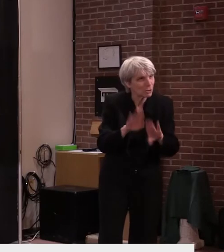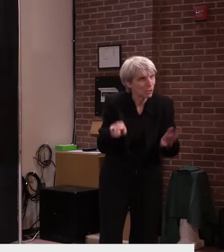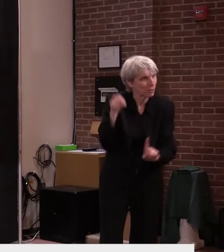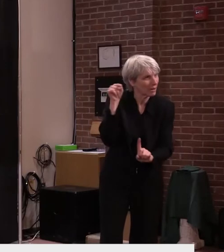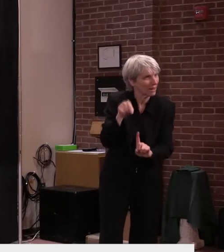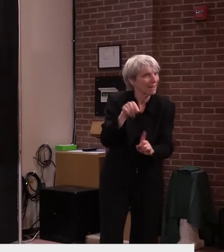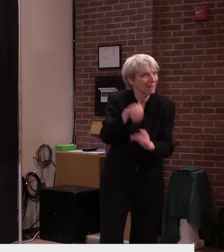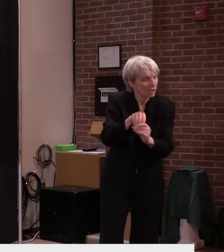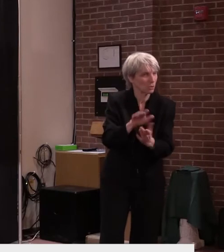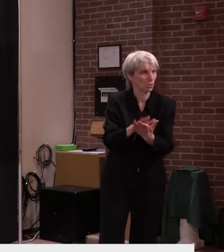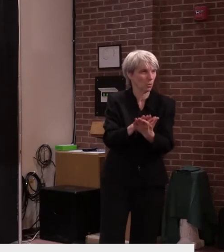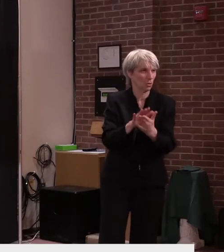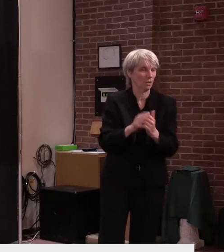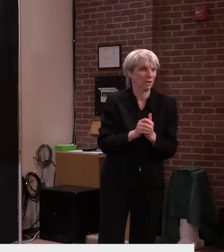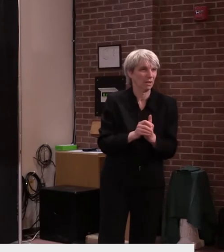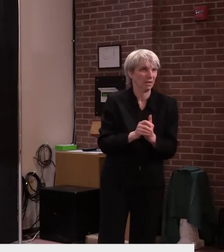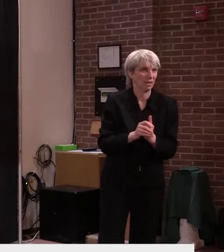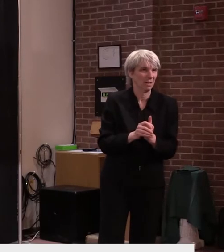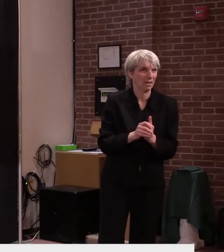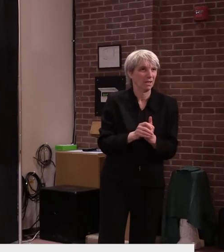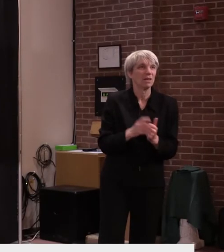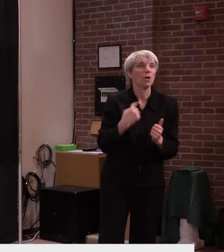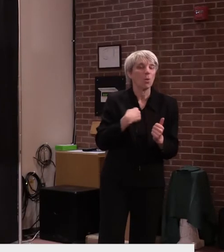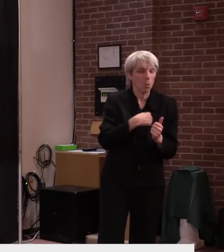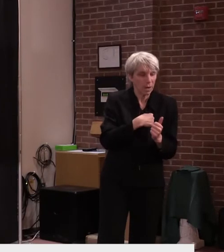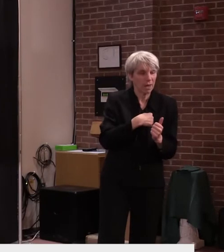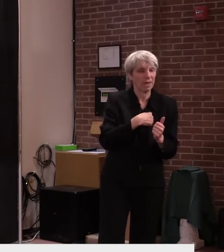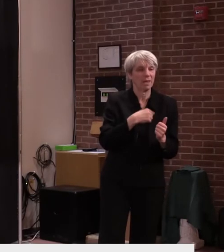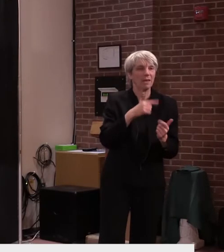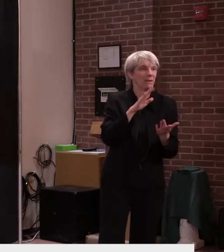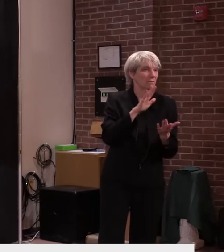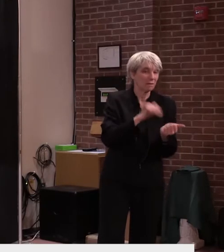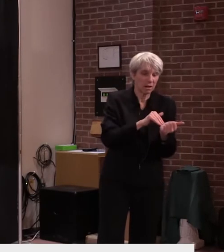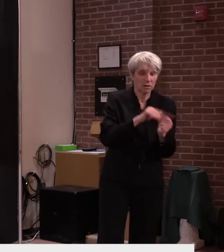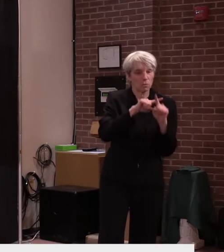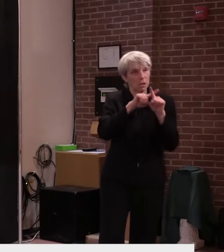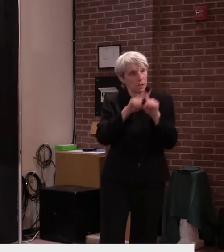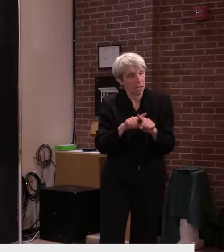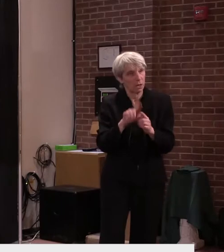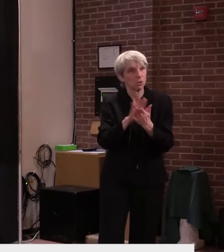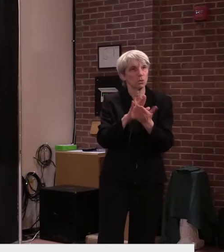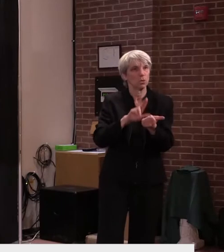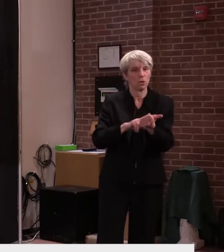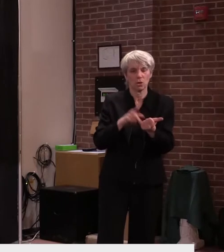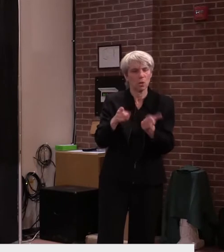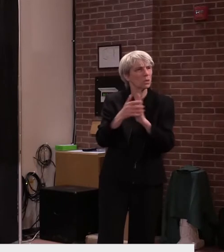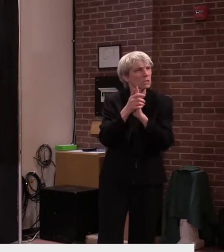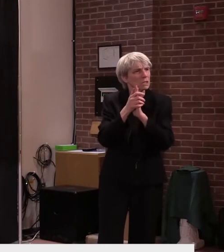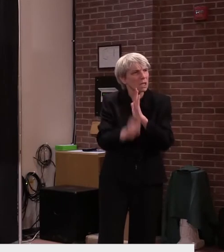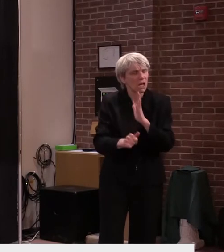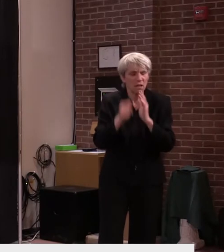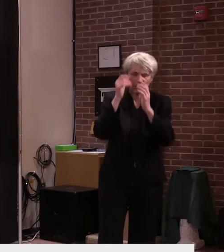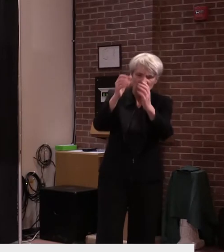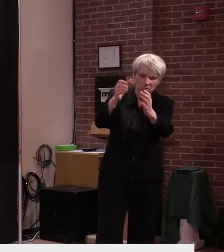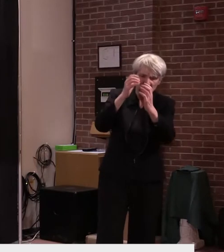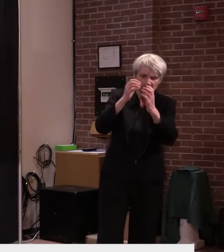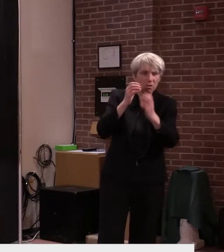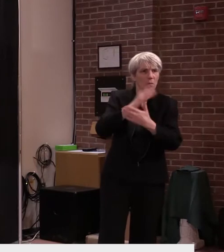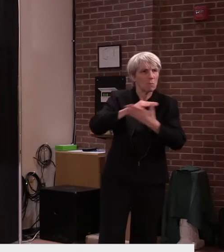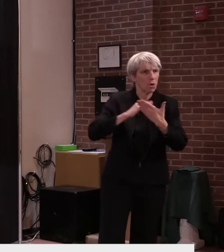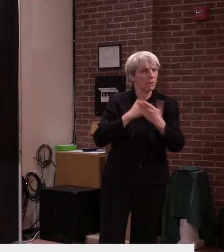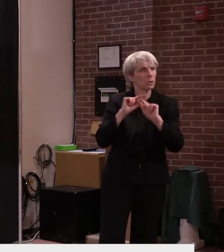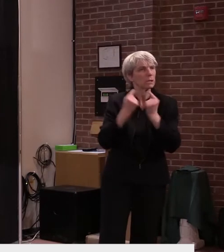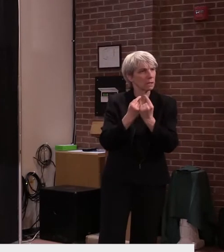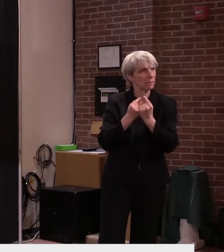our school nurse colleagues do. They are skilled clinicians and integral partners in child health teams. They